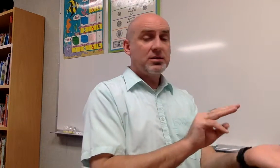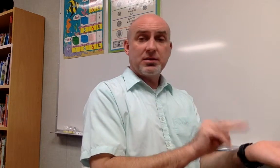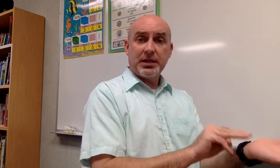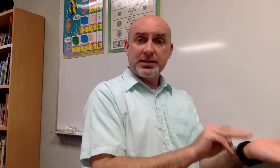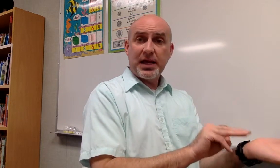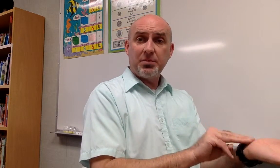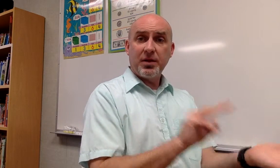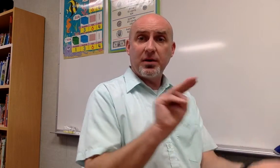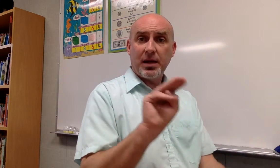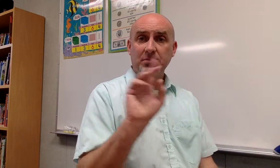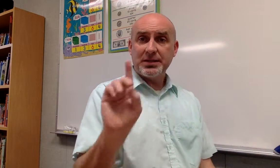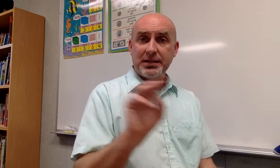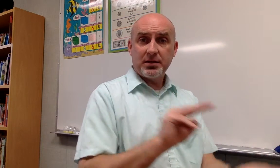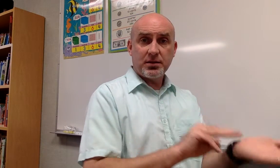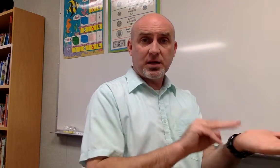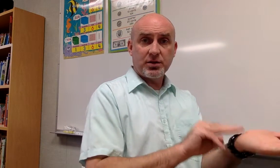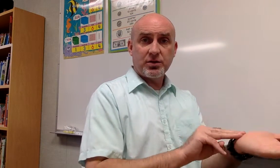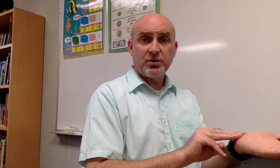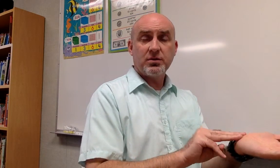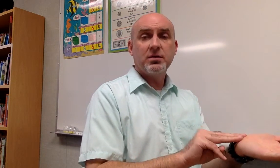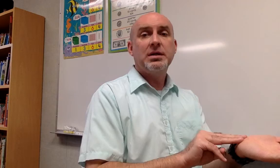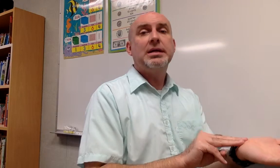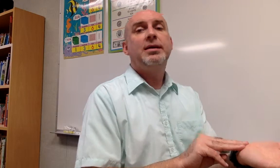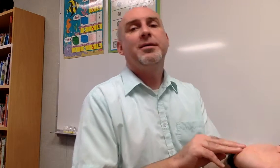they could tap there. MD, doctor.